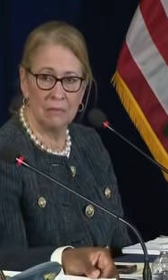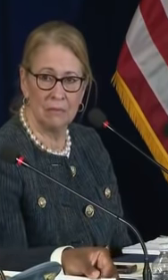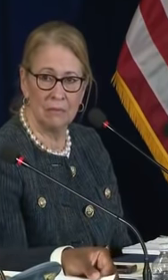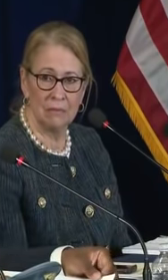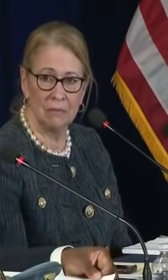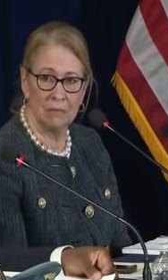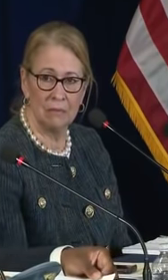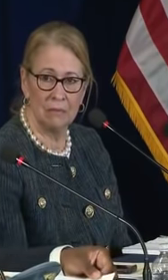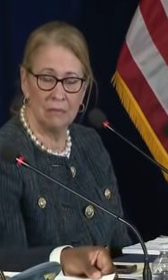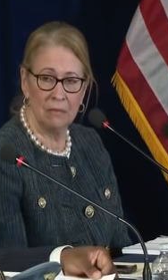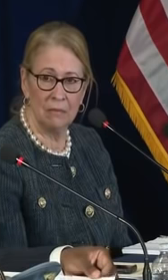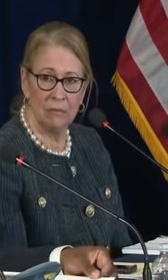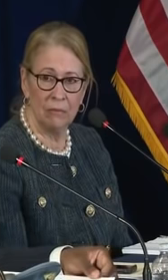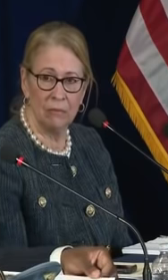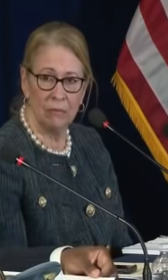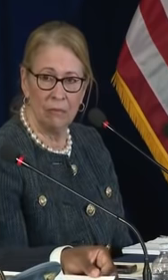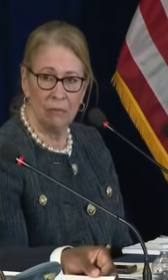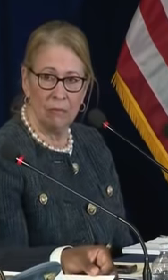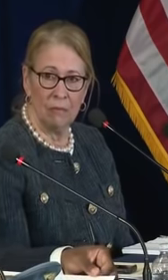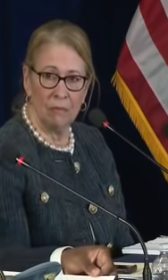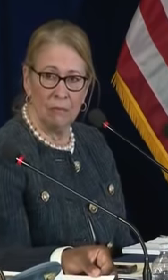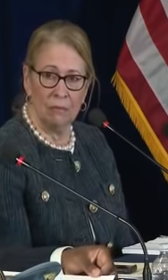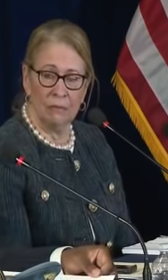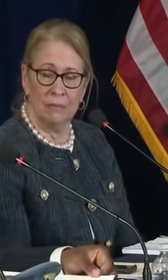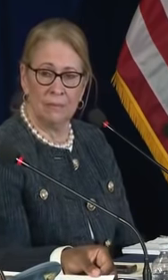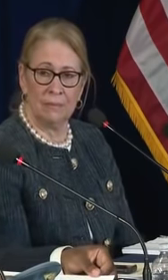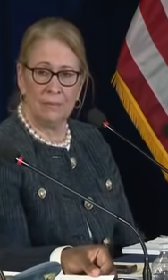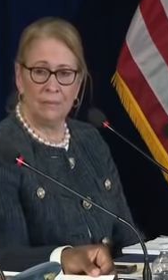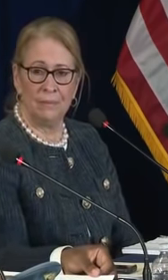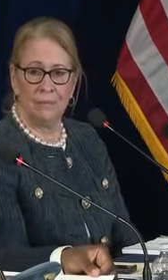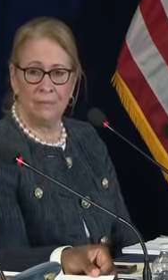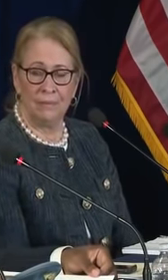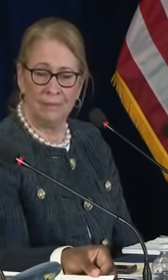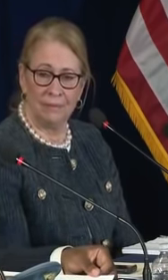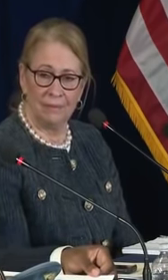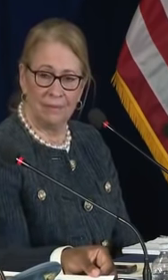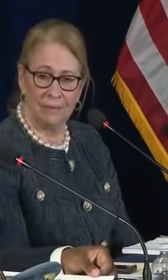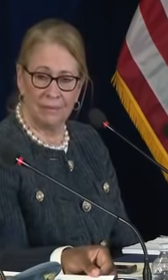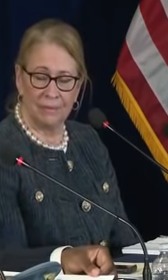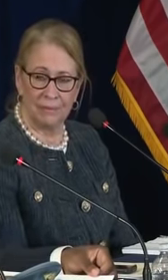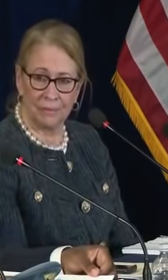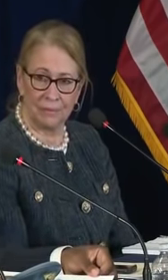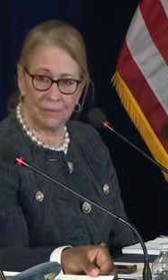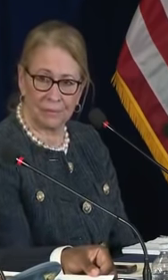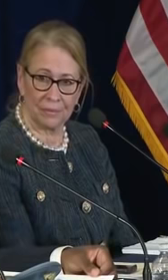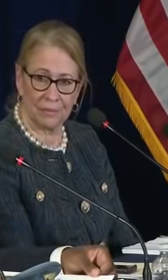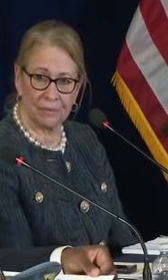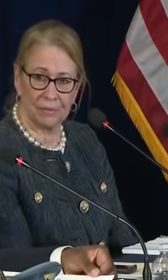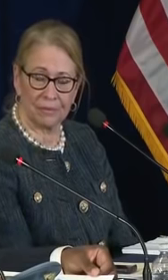from 21 counties representing all of the districts. The communication